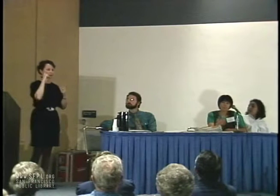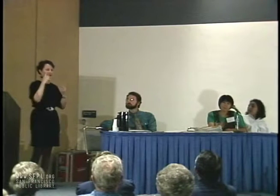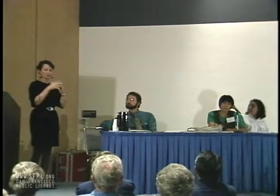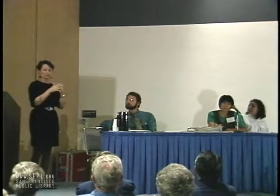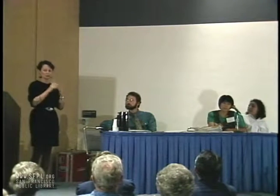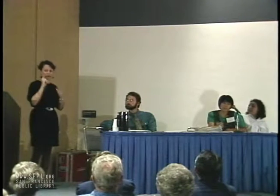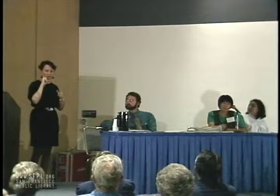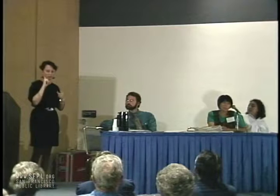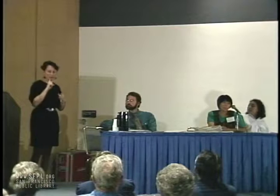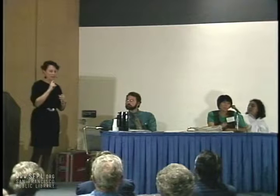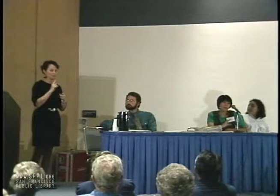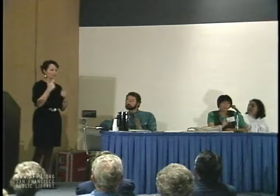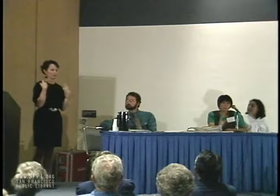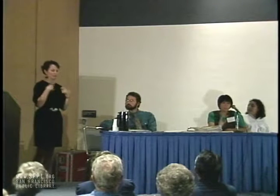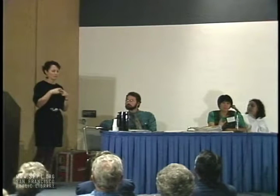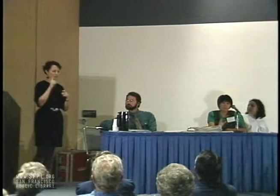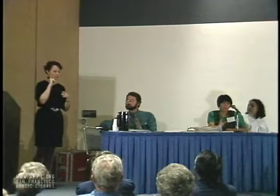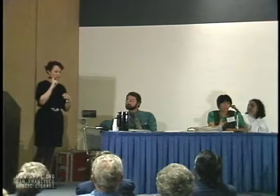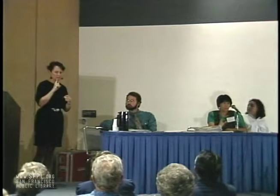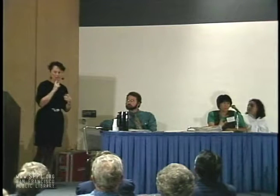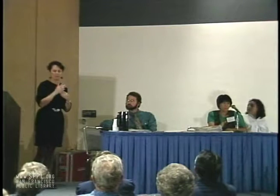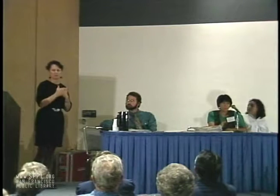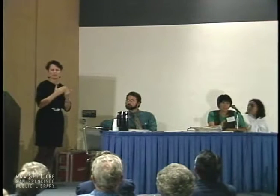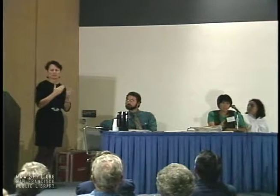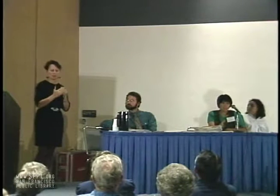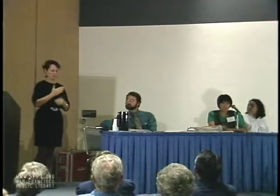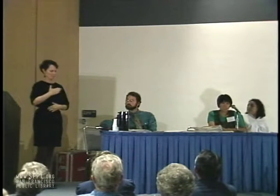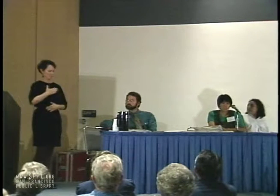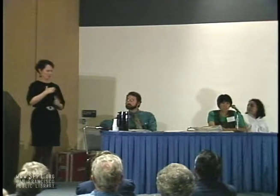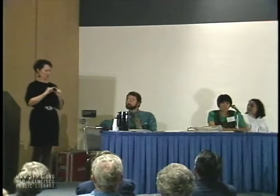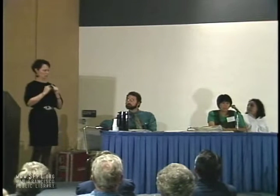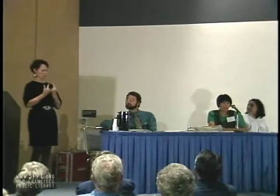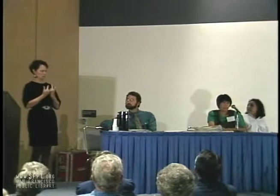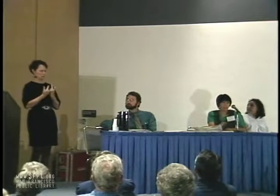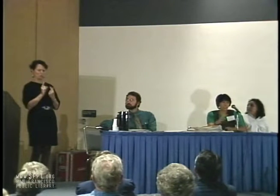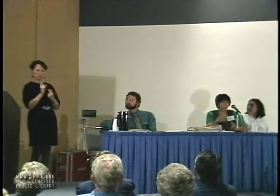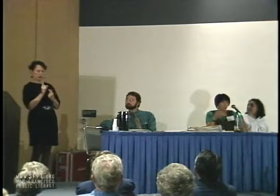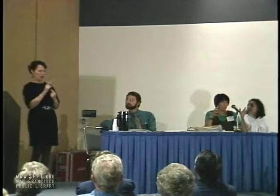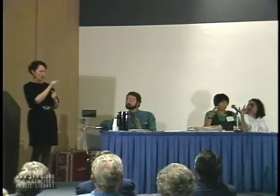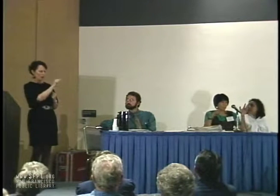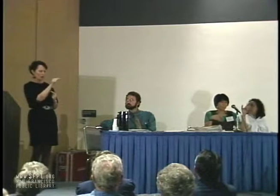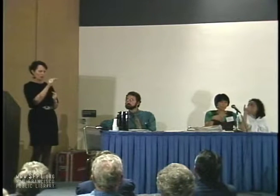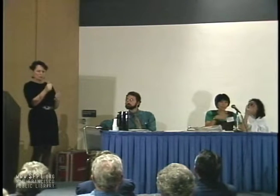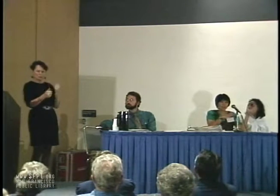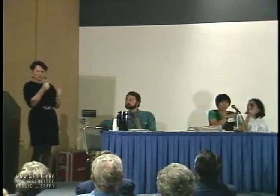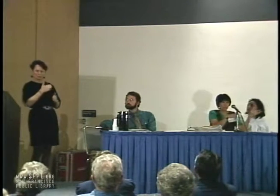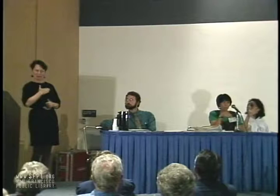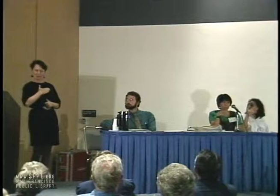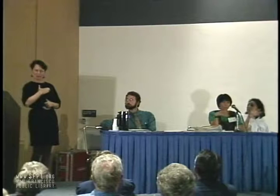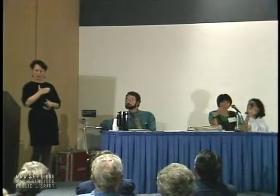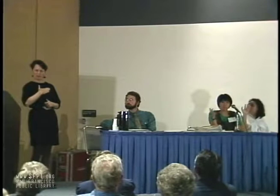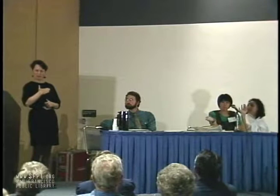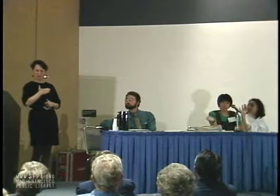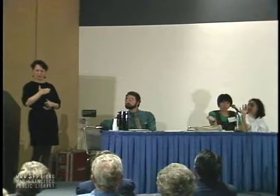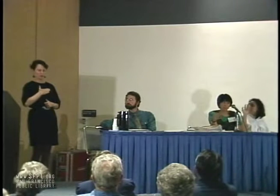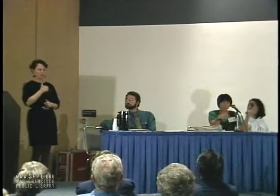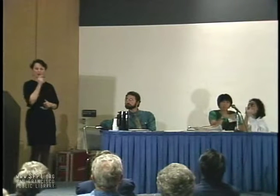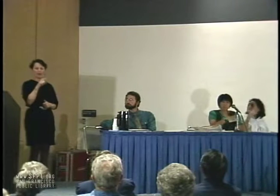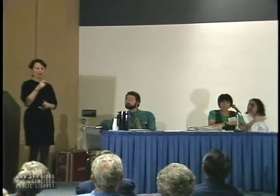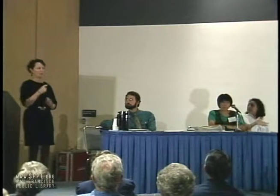Latino deaf, where is their group identification? It's not either one thing or the other. It's not fully